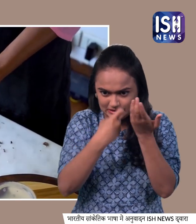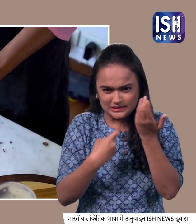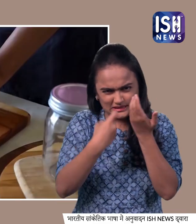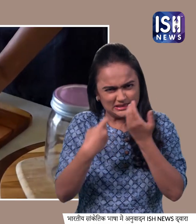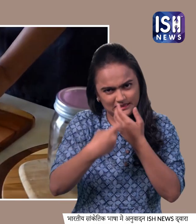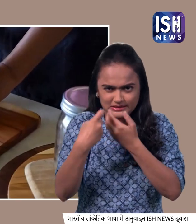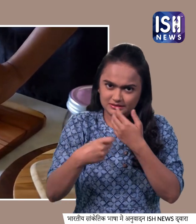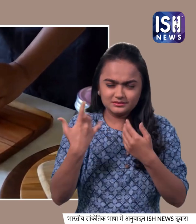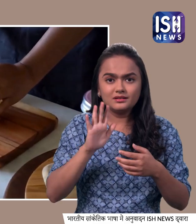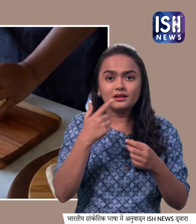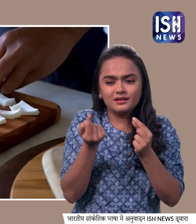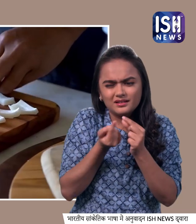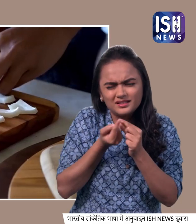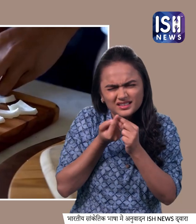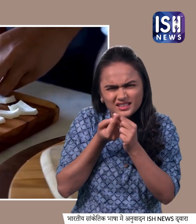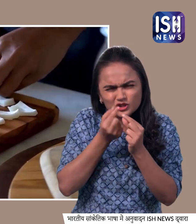and then, tiny small slices.